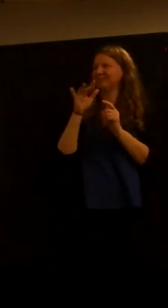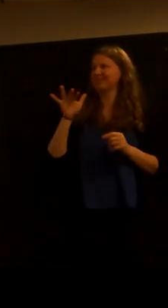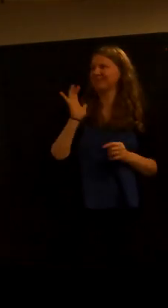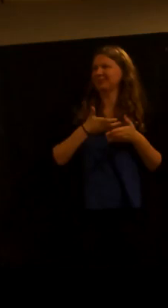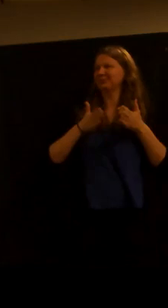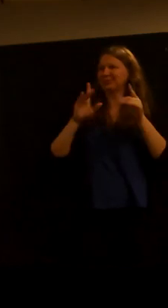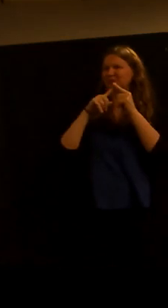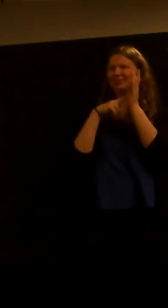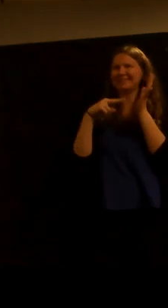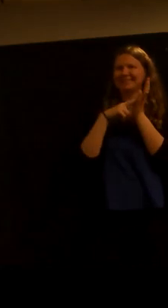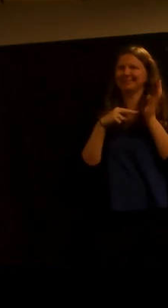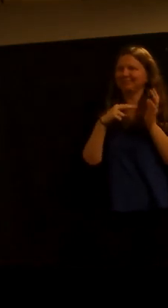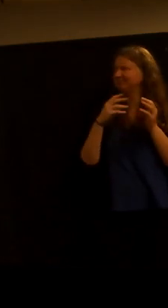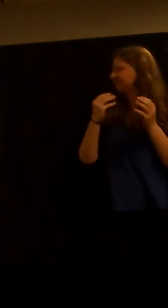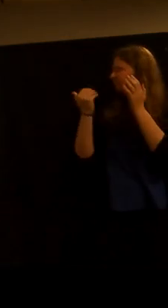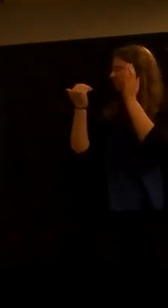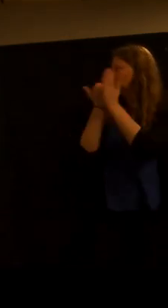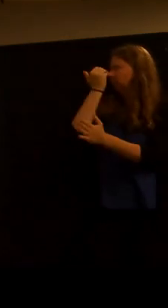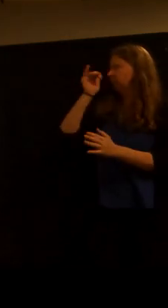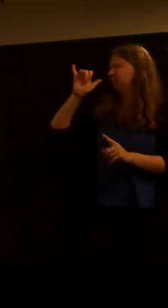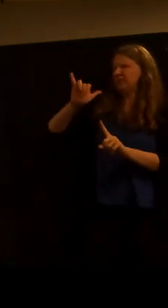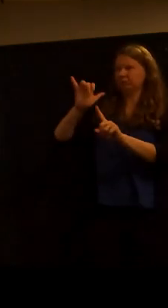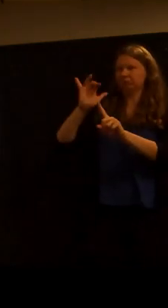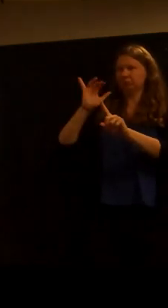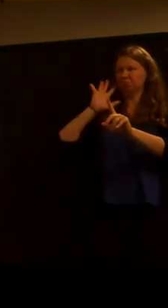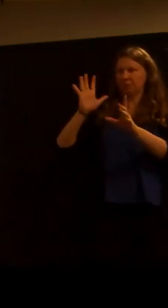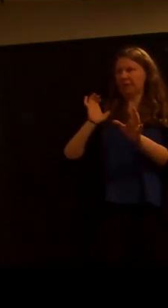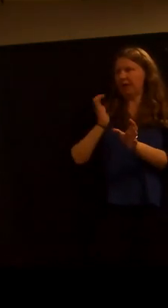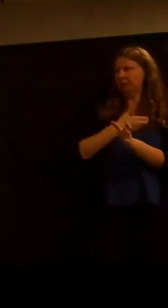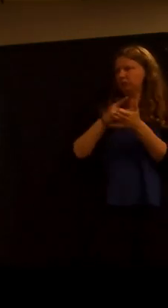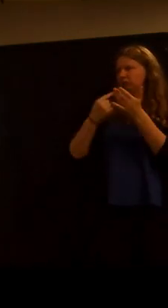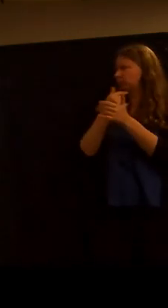Is listed here. And as I mentioned, we're really excited to be able to